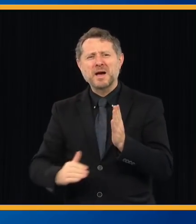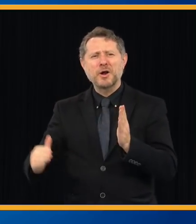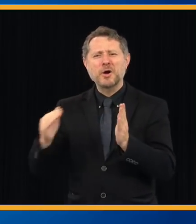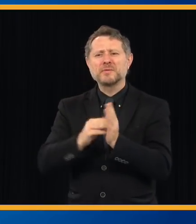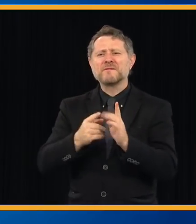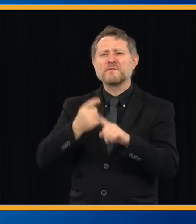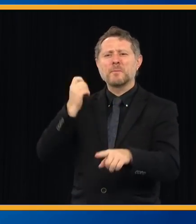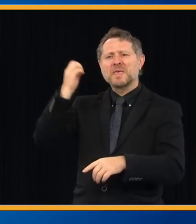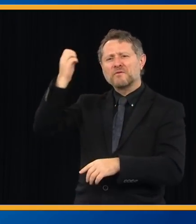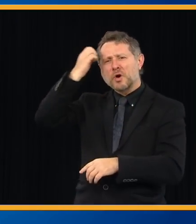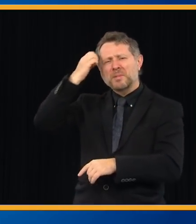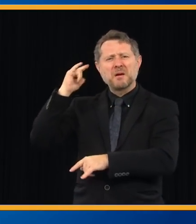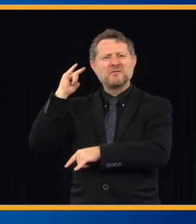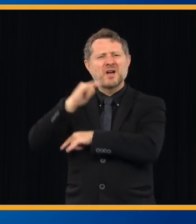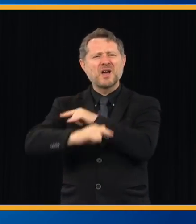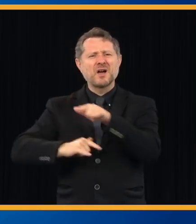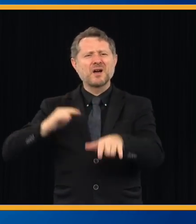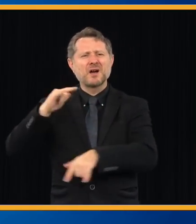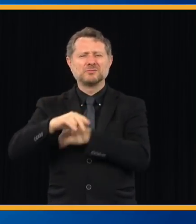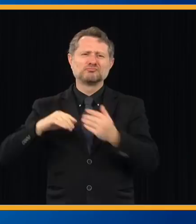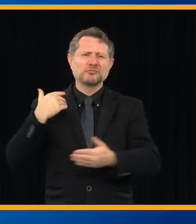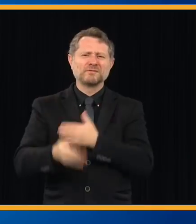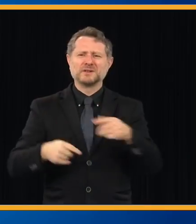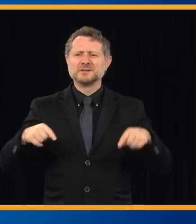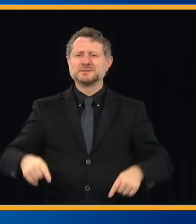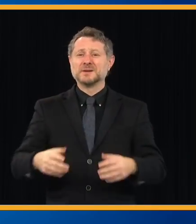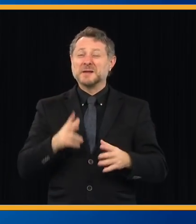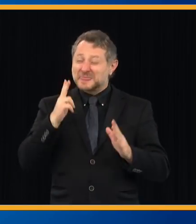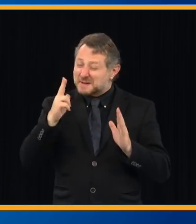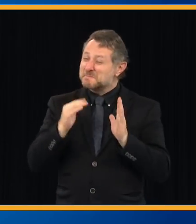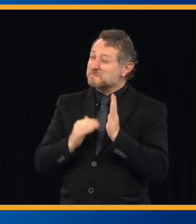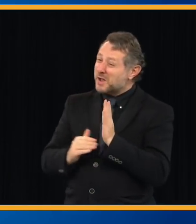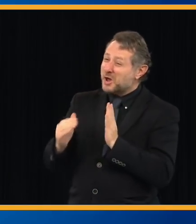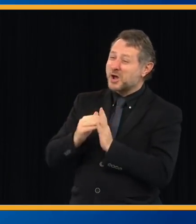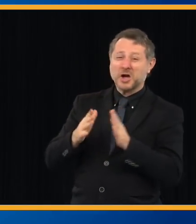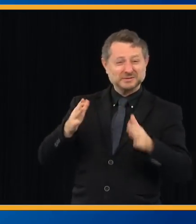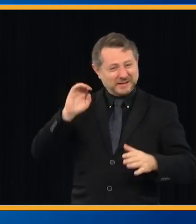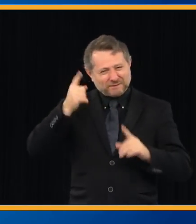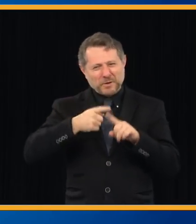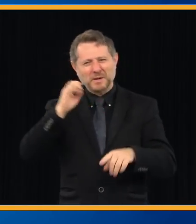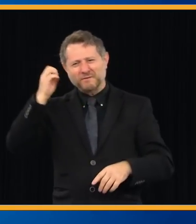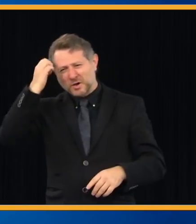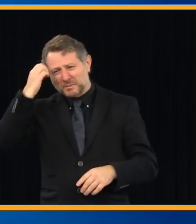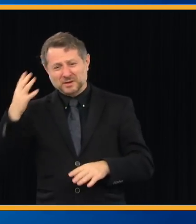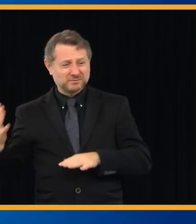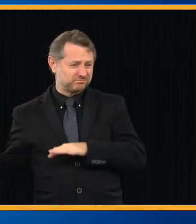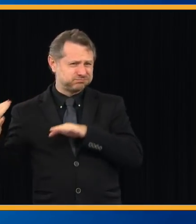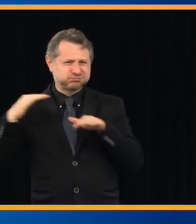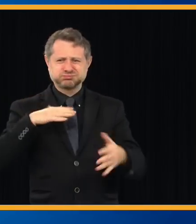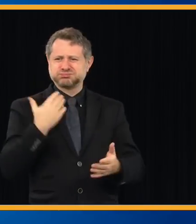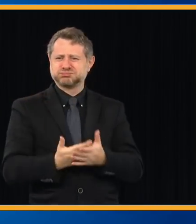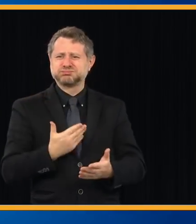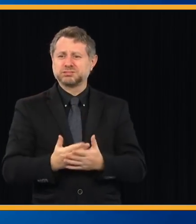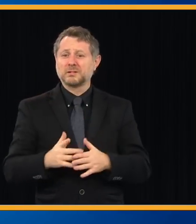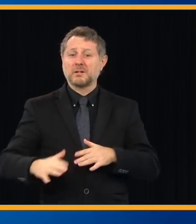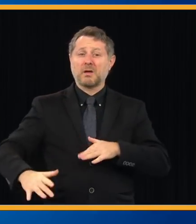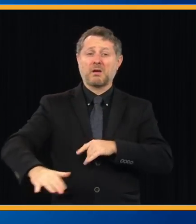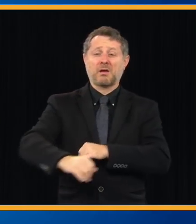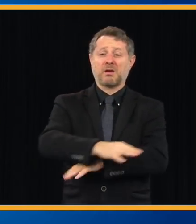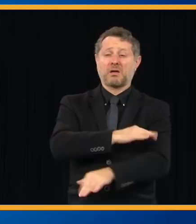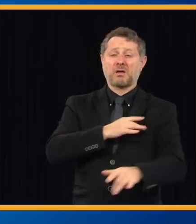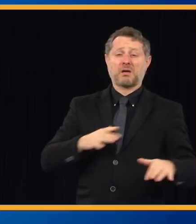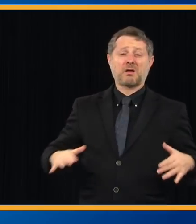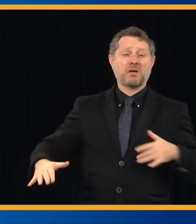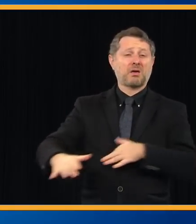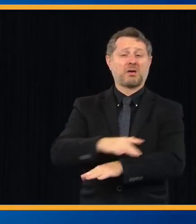high infection rate. You put 3 million Europeans coming into this market undetected. You don't tell